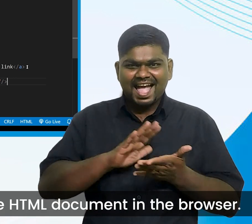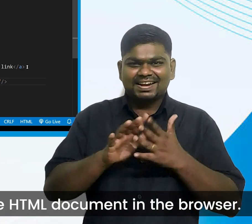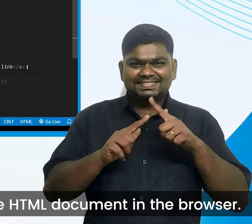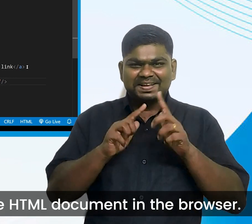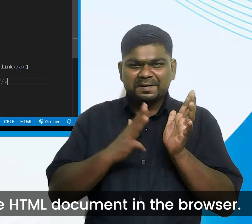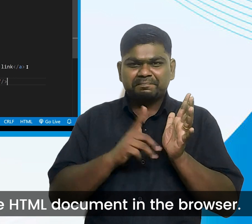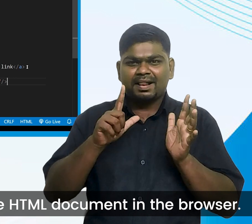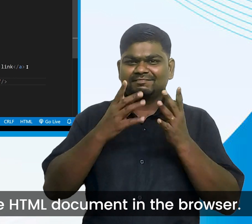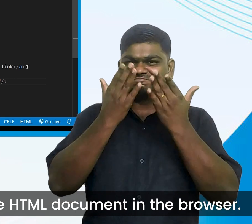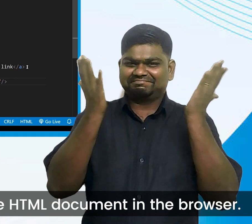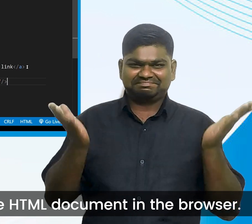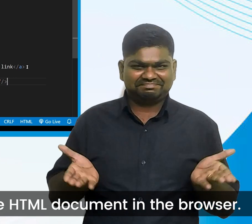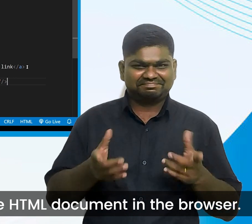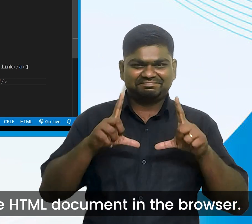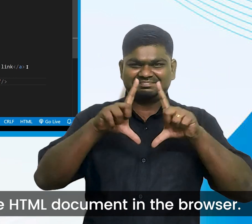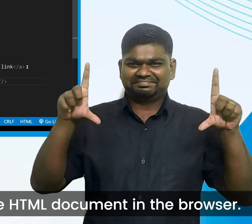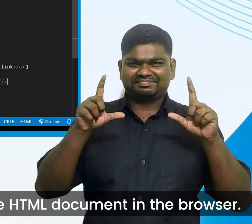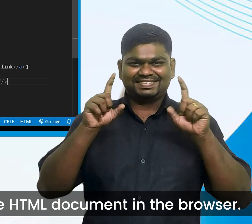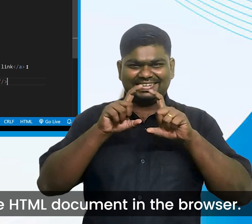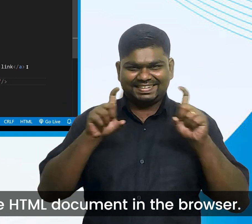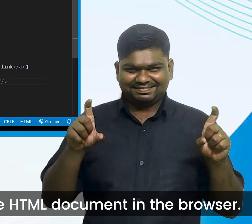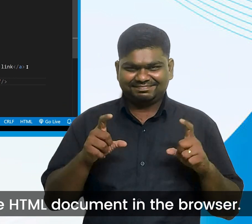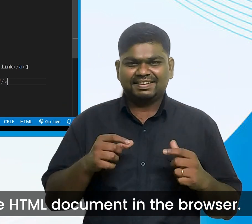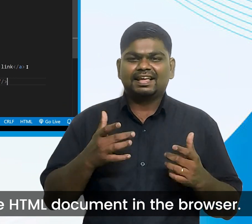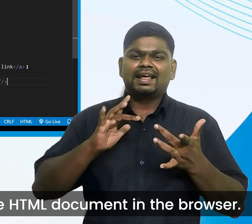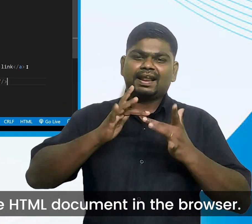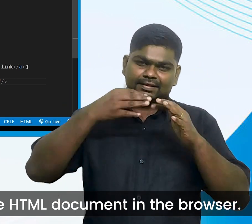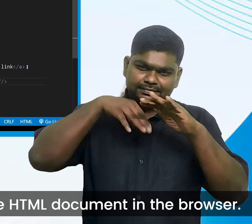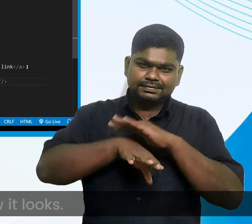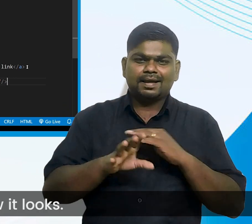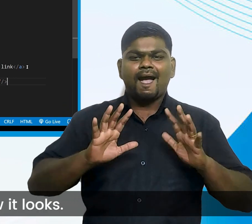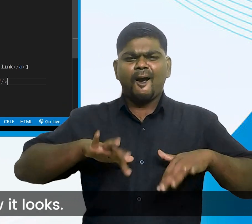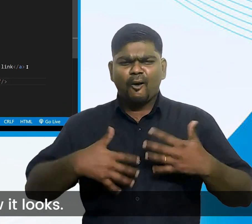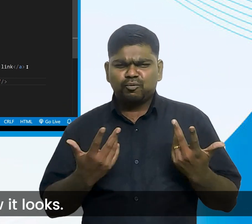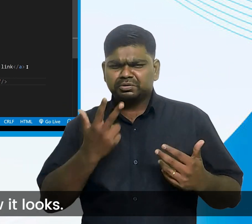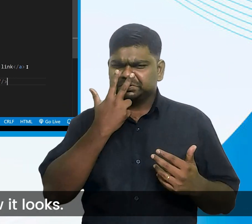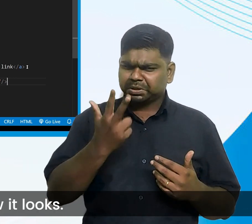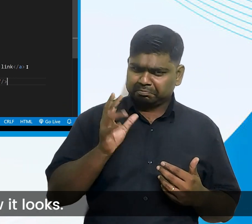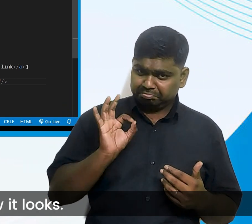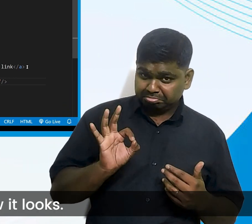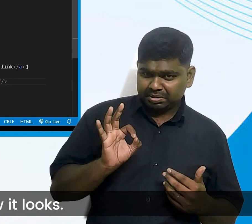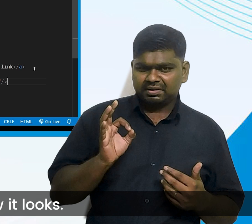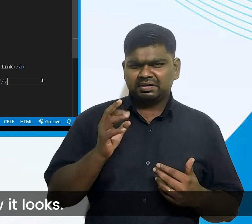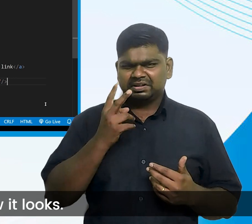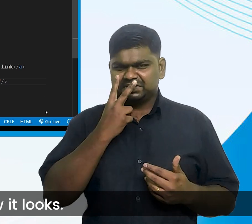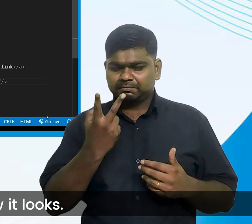render this entire HTML document in the browser and see how does it look.